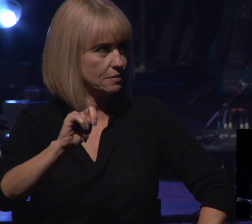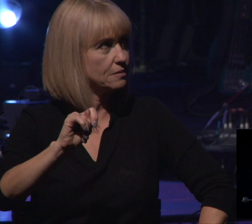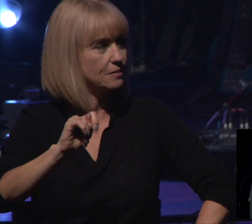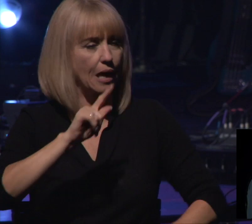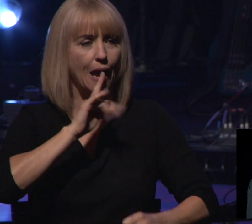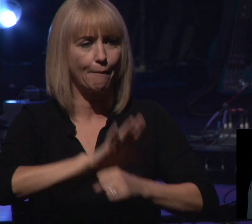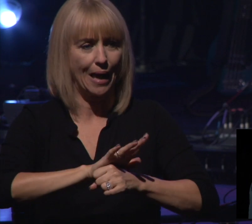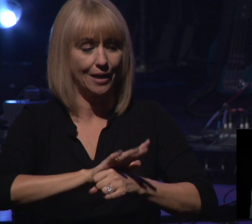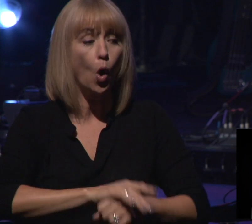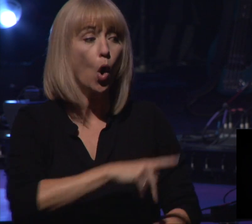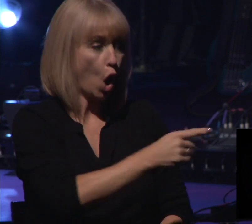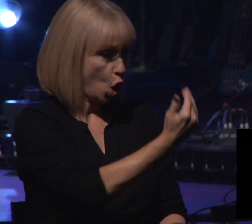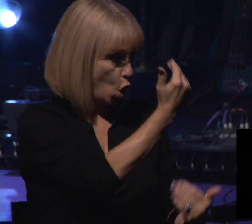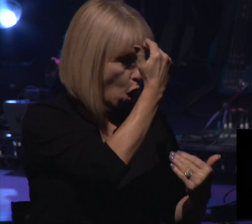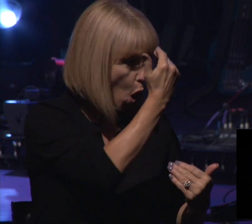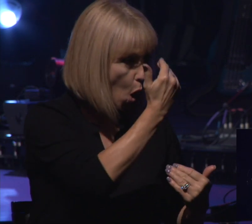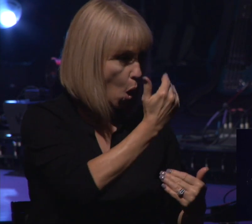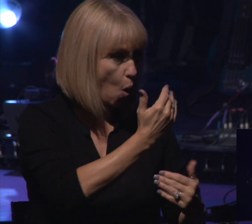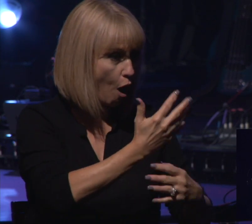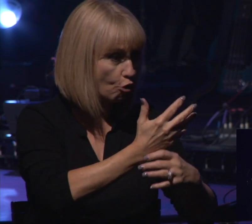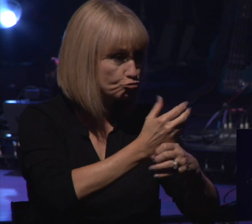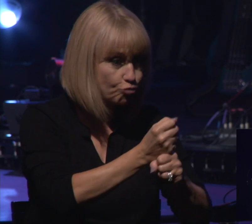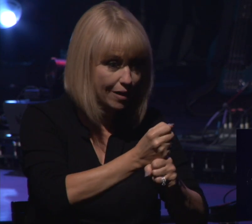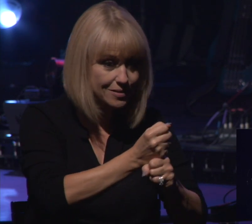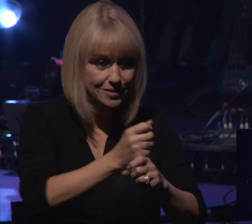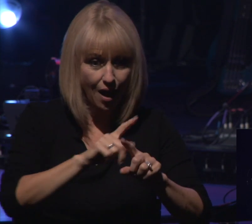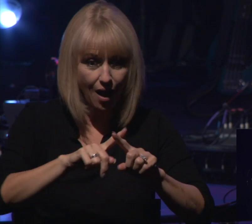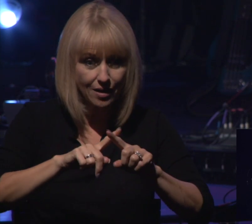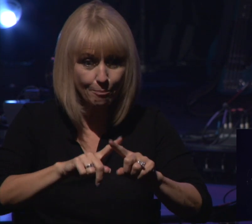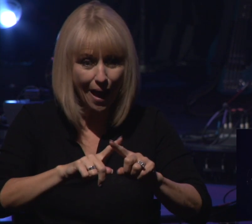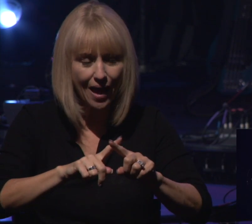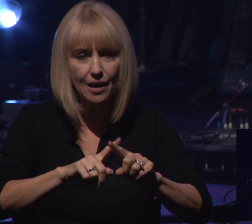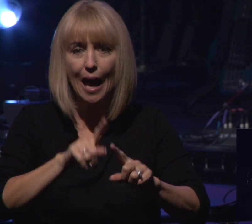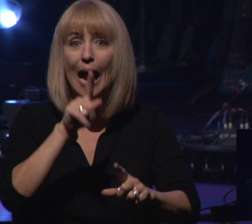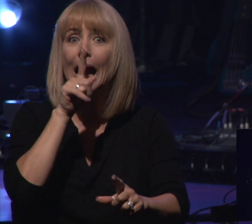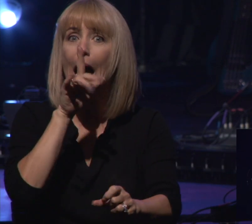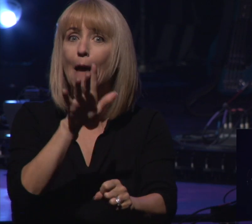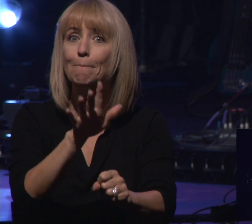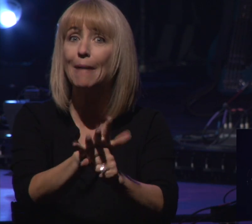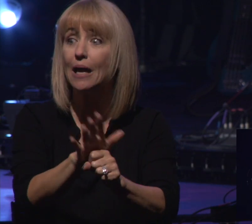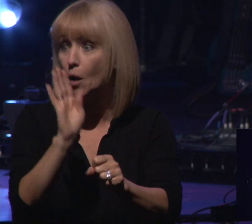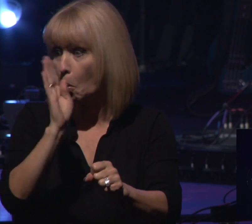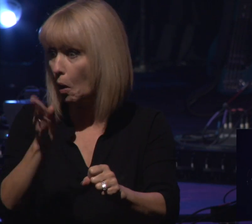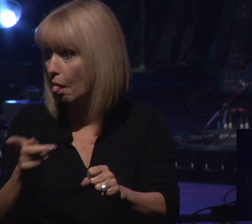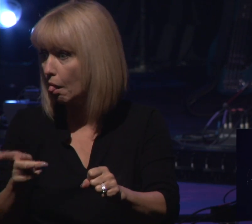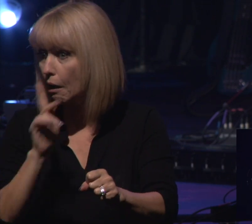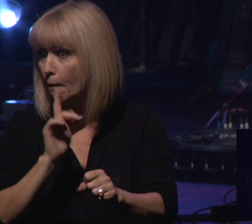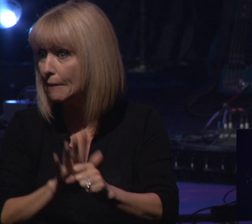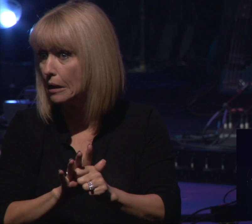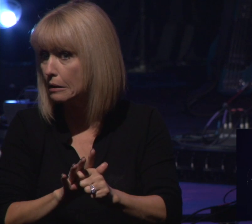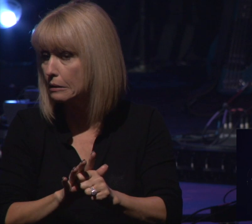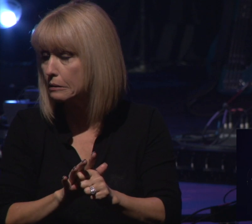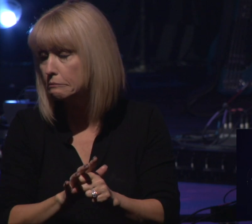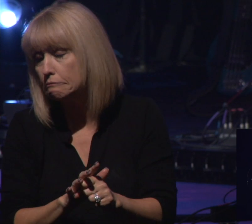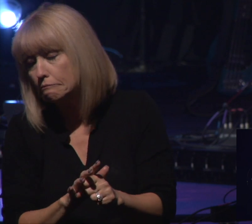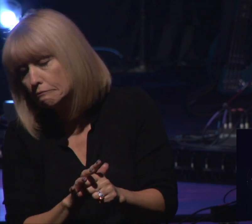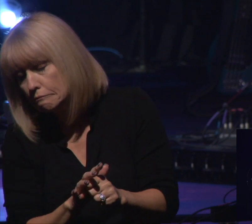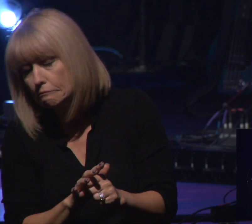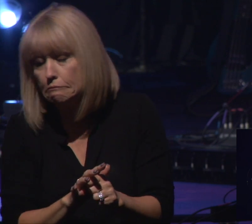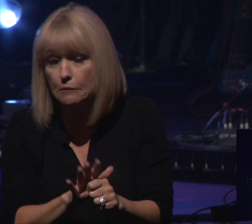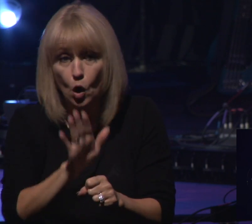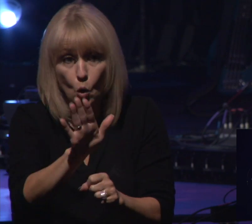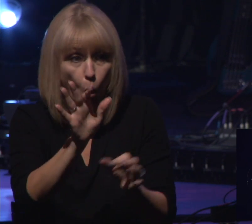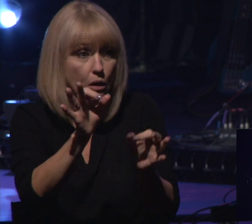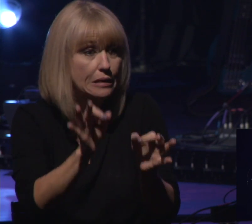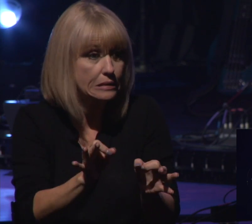whole relationship. You know someone, you trust them, you rely upon them, but are you going to commit to them or not? It's a conscious decision. It's